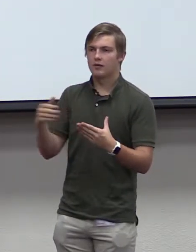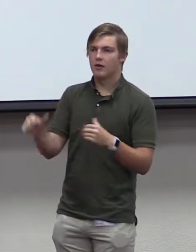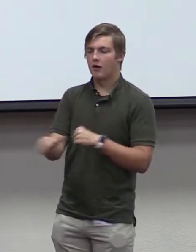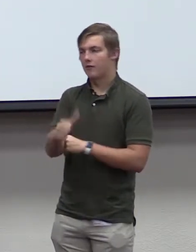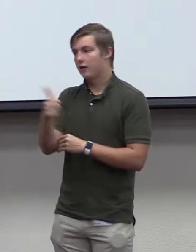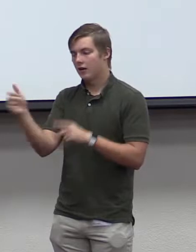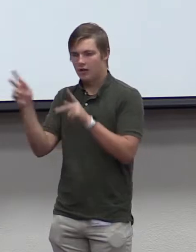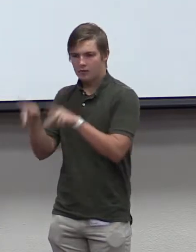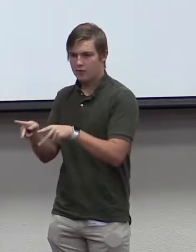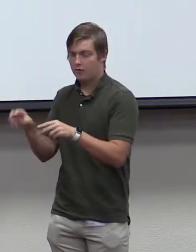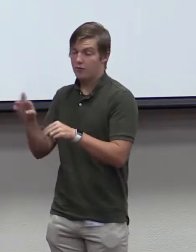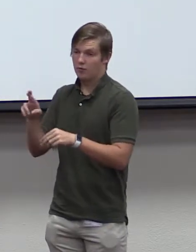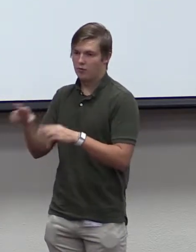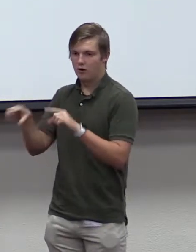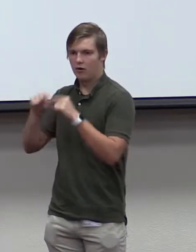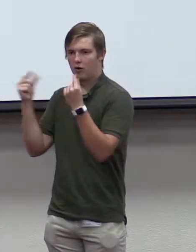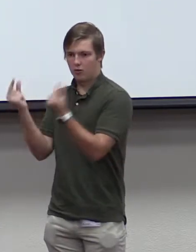of people.